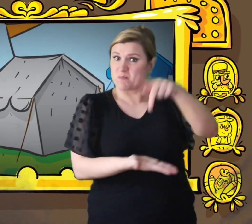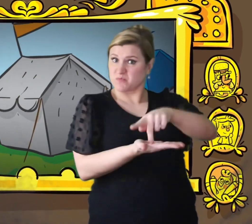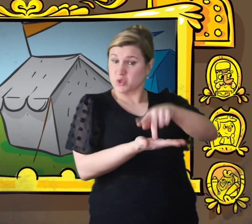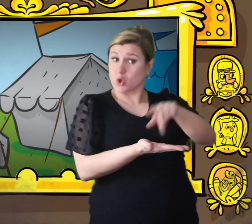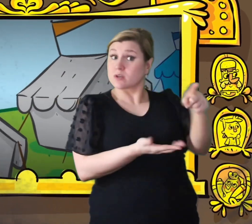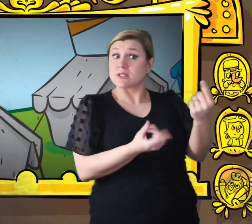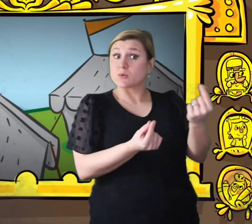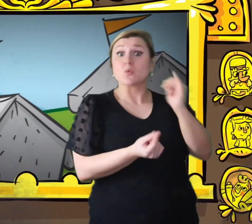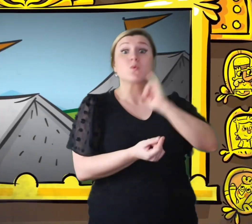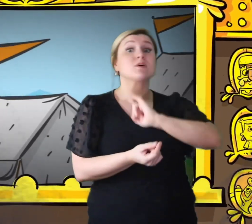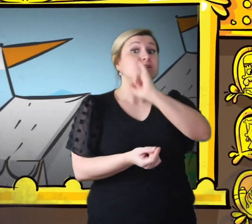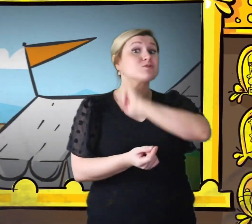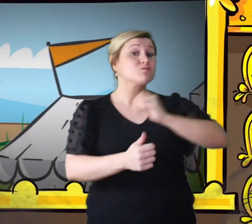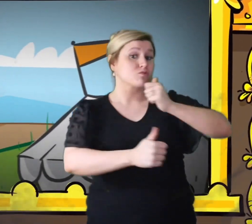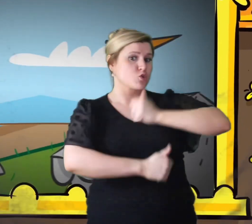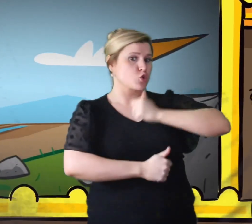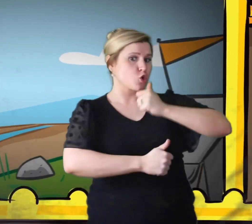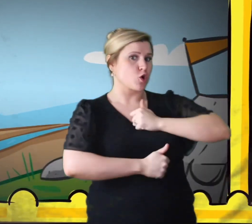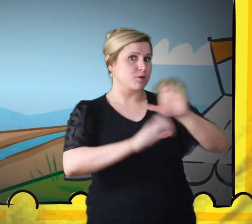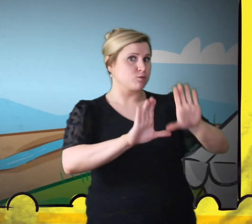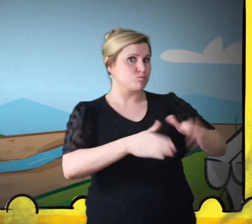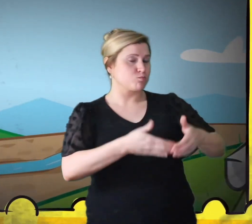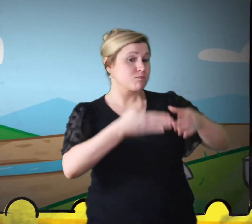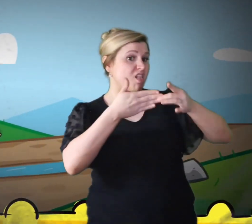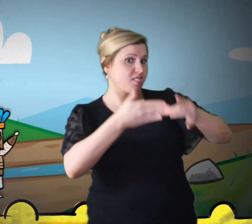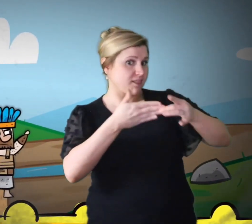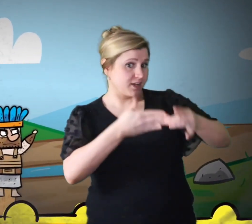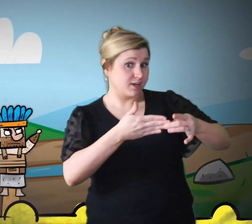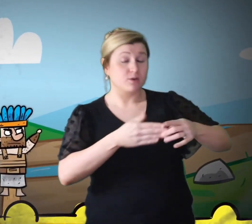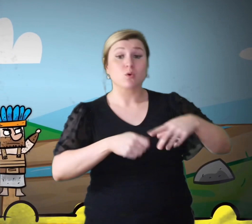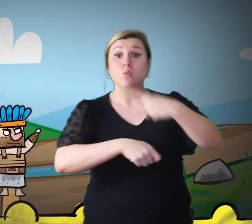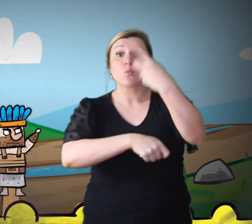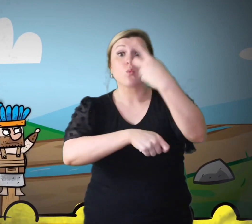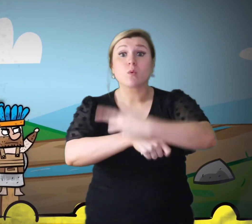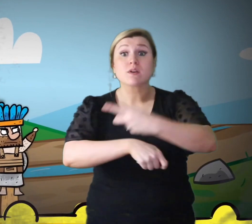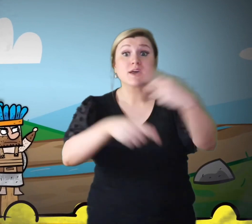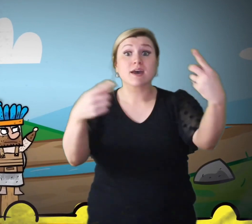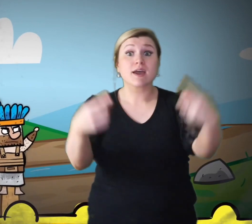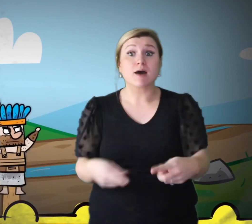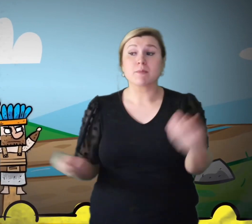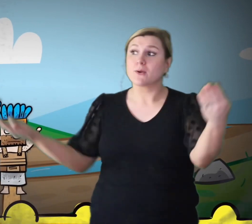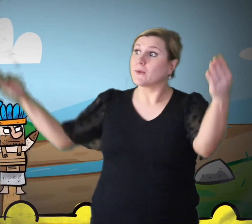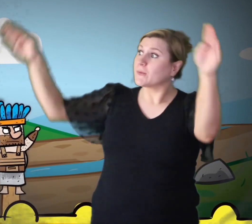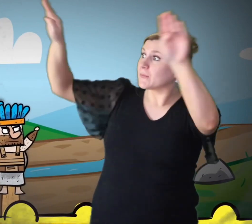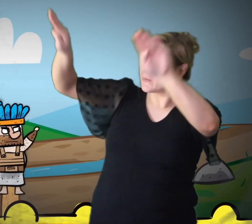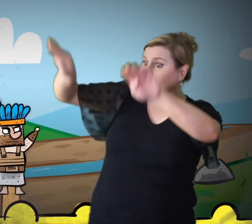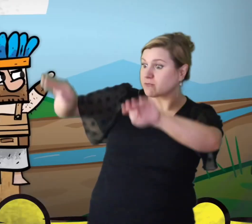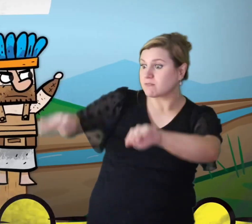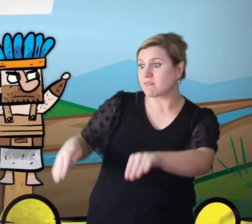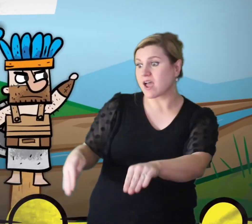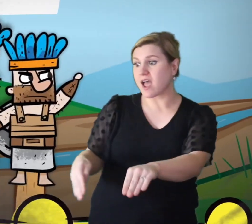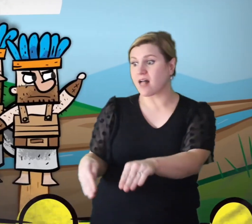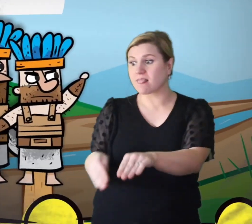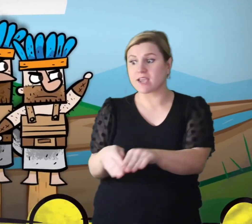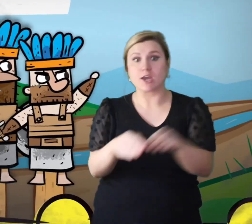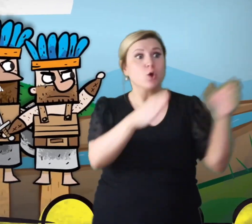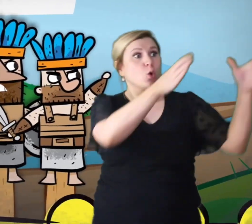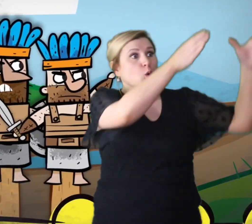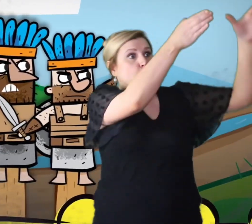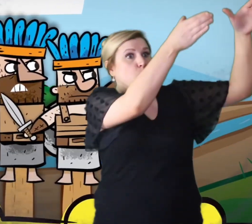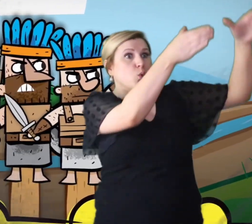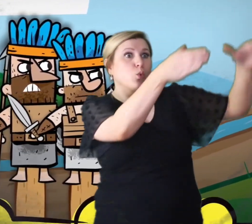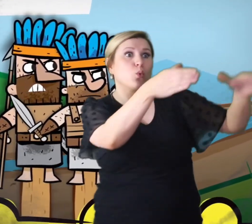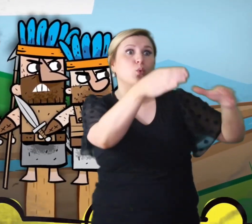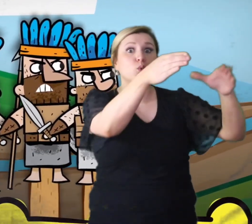day, King Saul was with his army near the valley of Elah. On the other side of this valley, the Philistines,